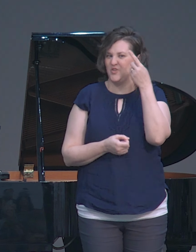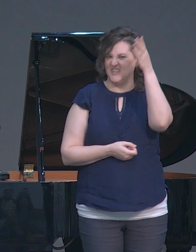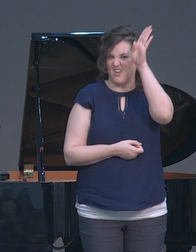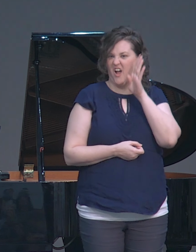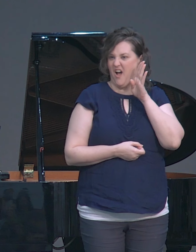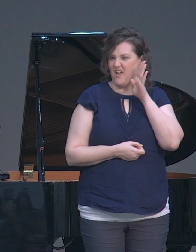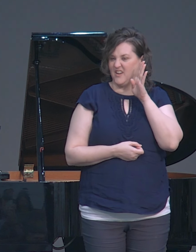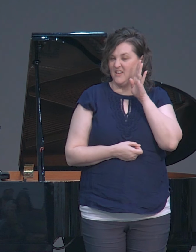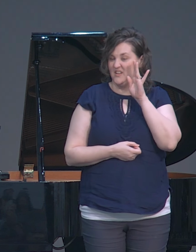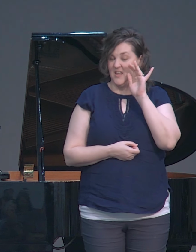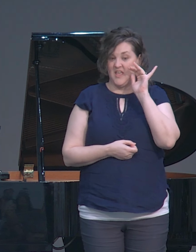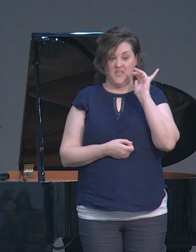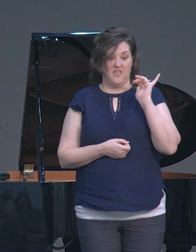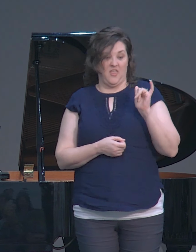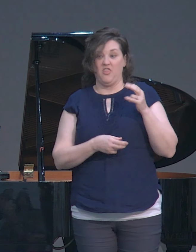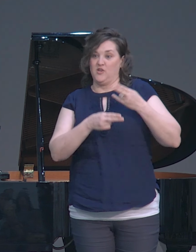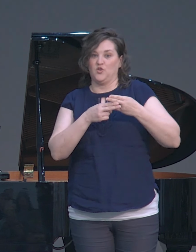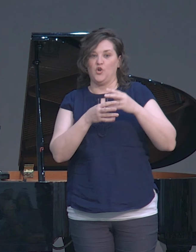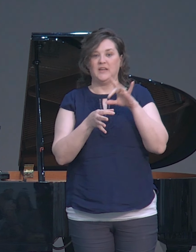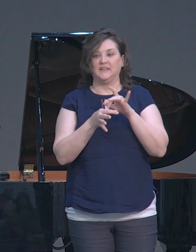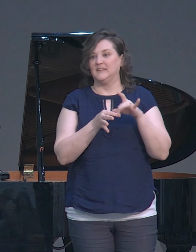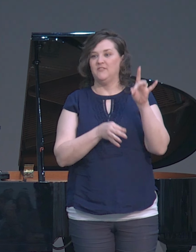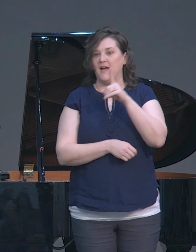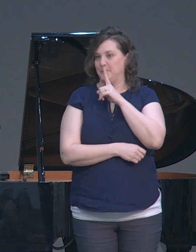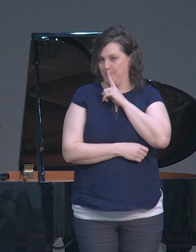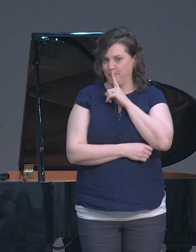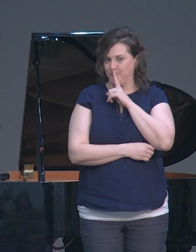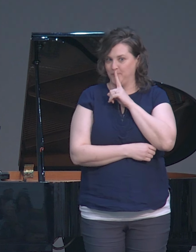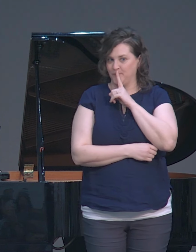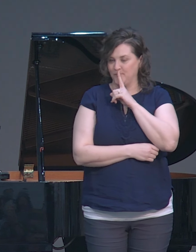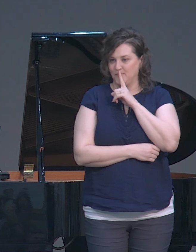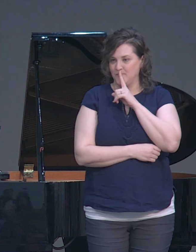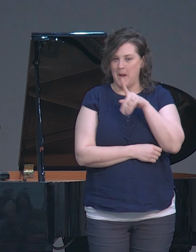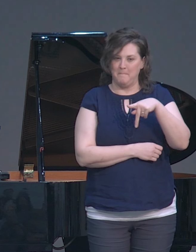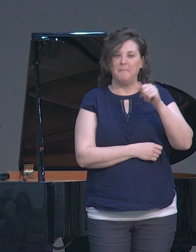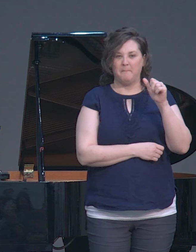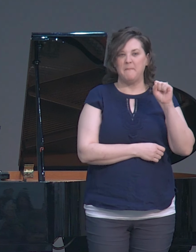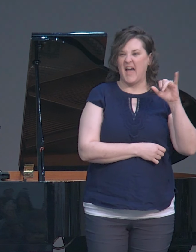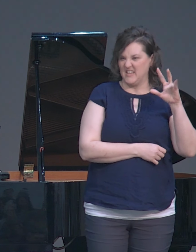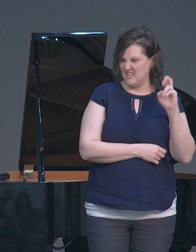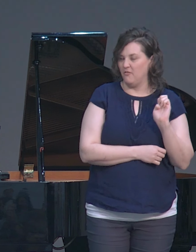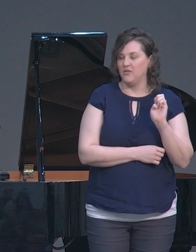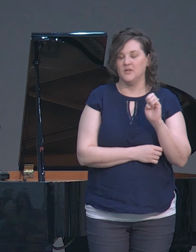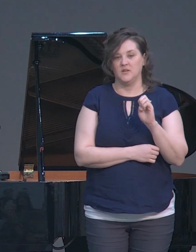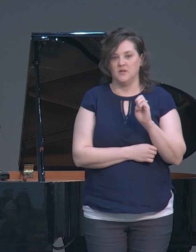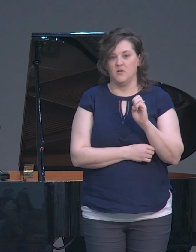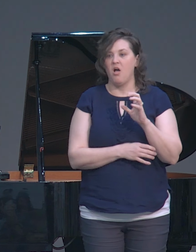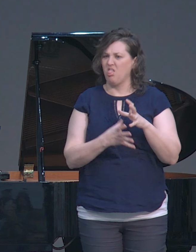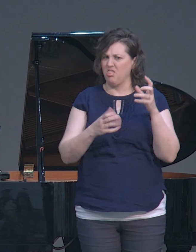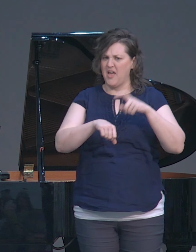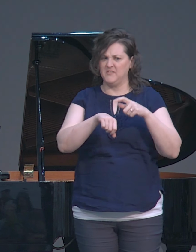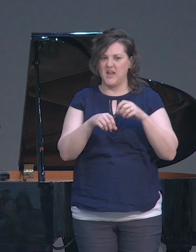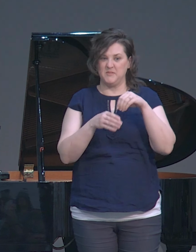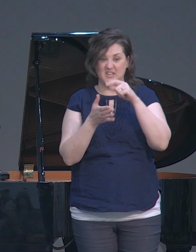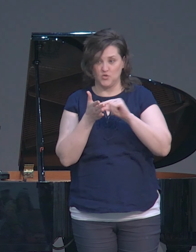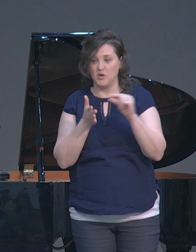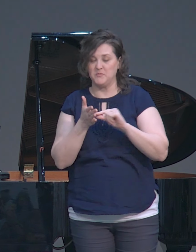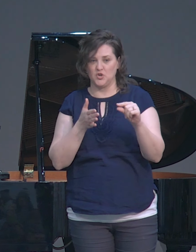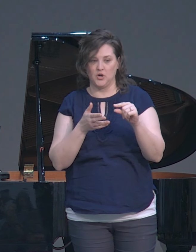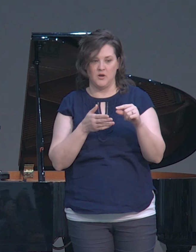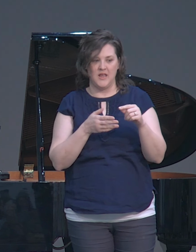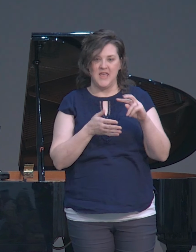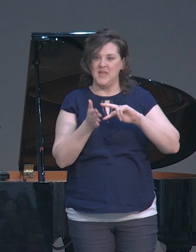that's called a divine passive. Most often in Scripture, when that takes place, it refers to God being